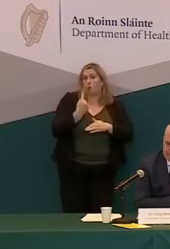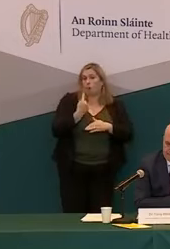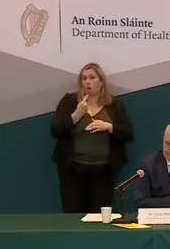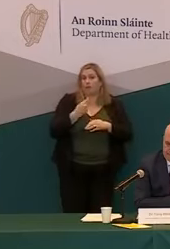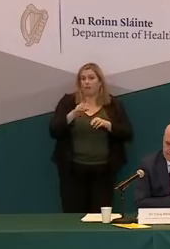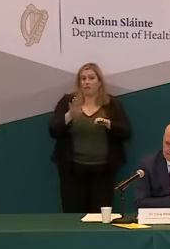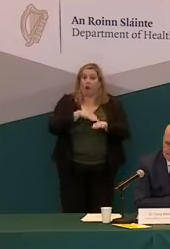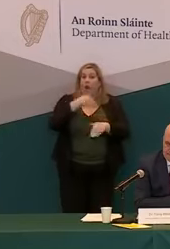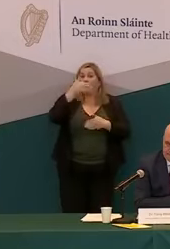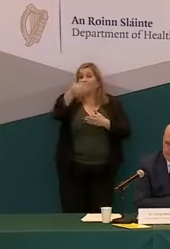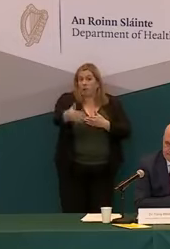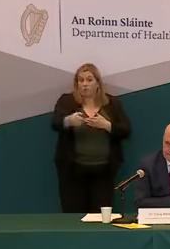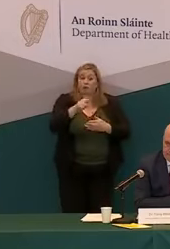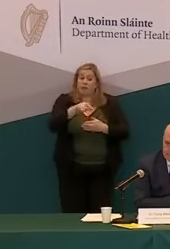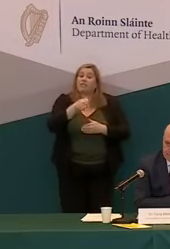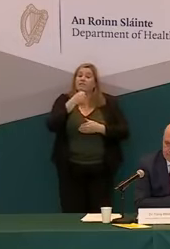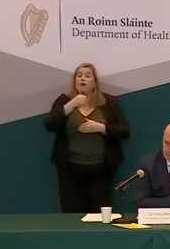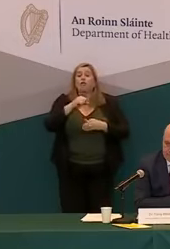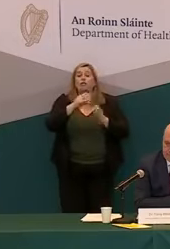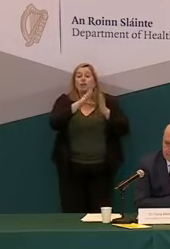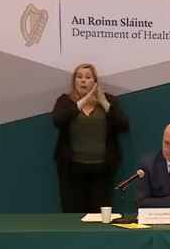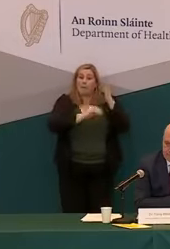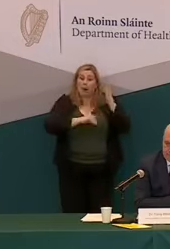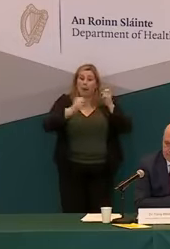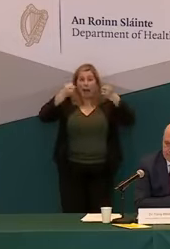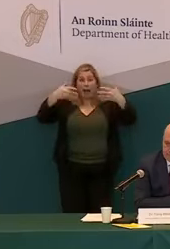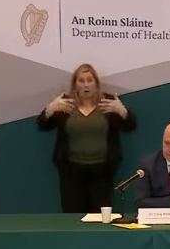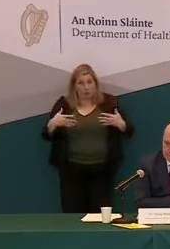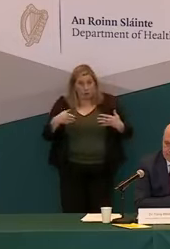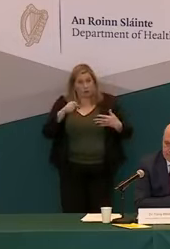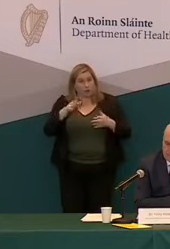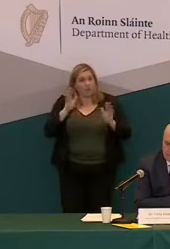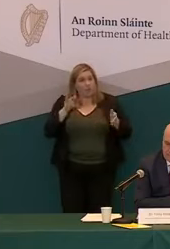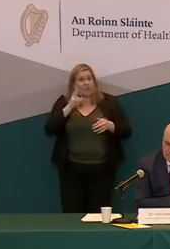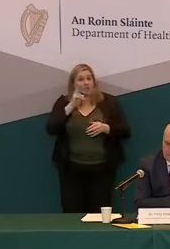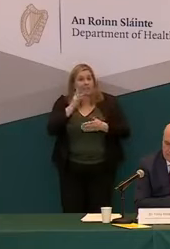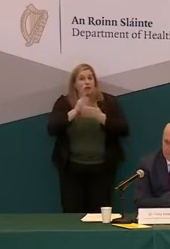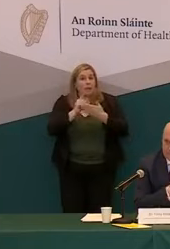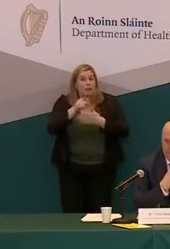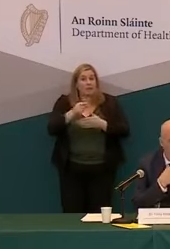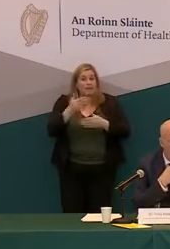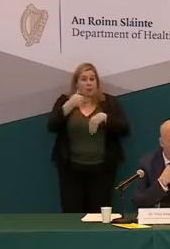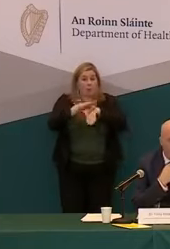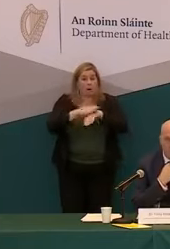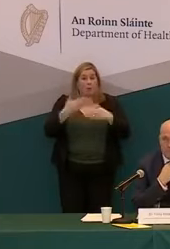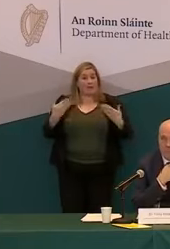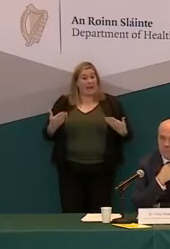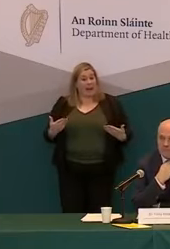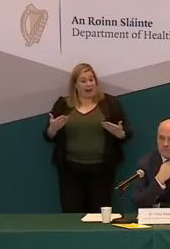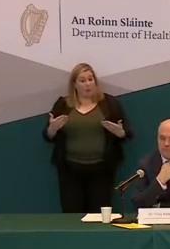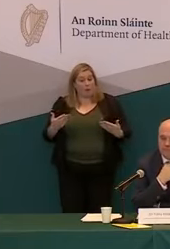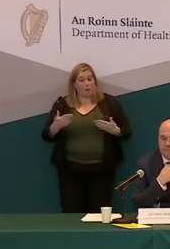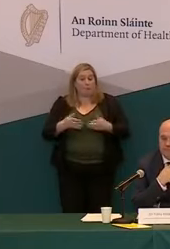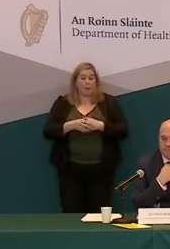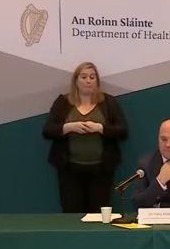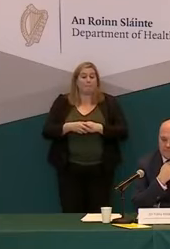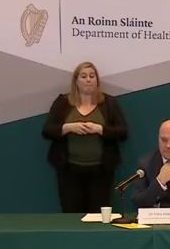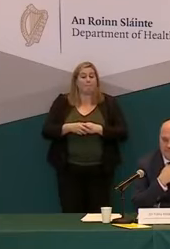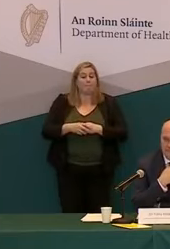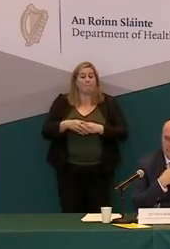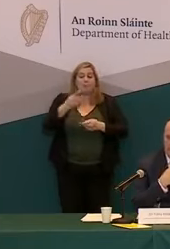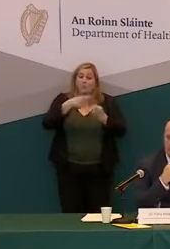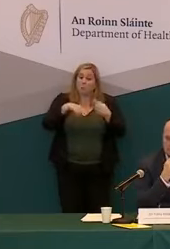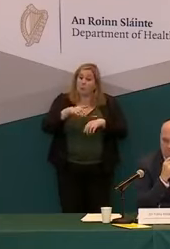the first model output, and you've seen much of that already. Where do we think we are now? We are